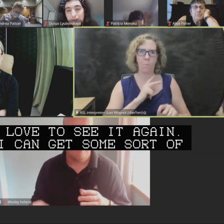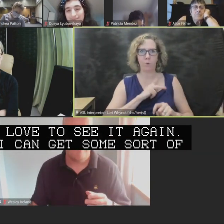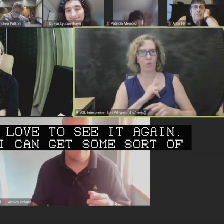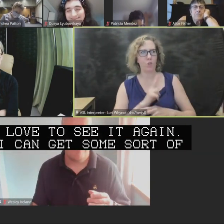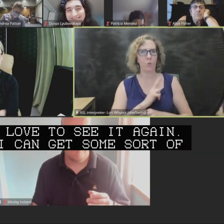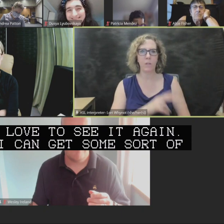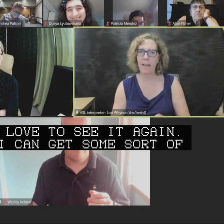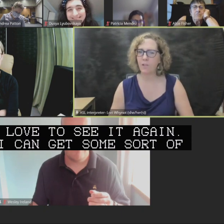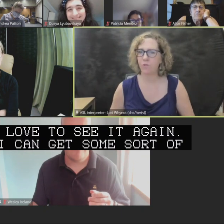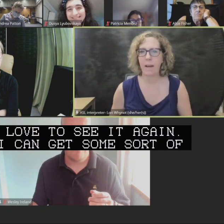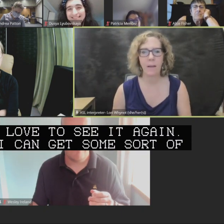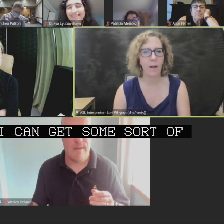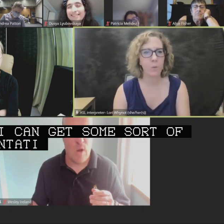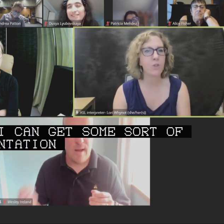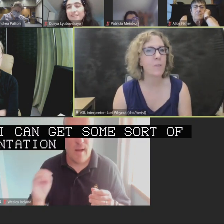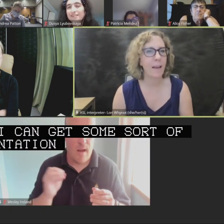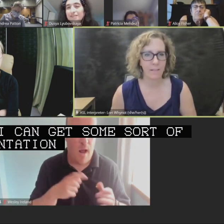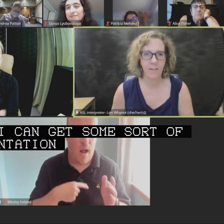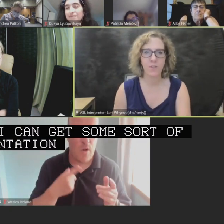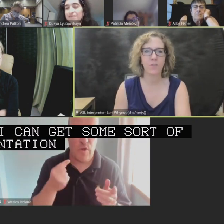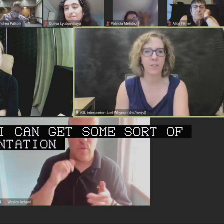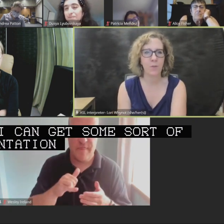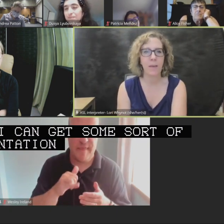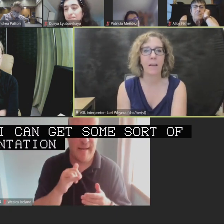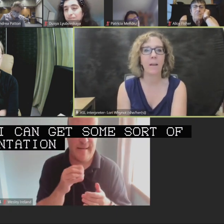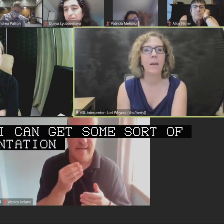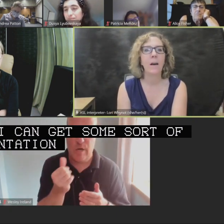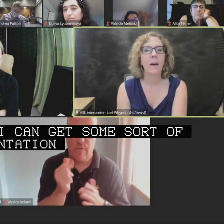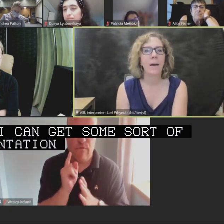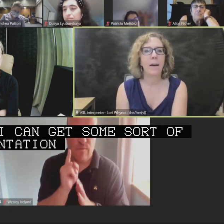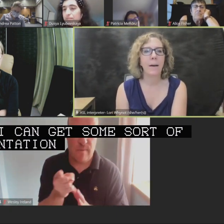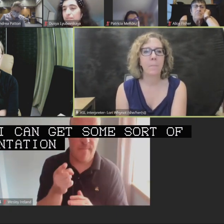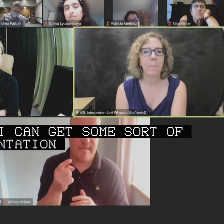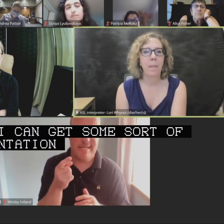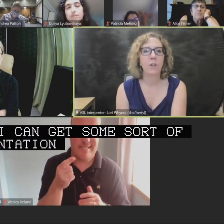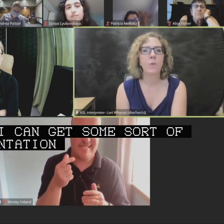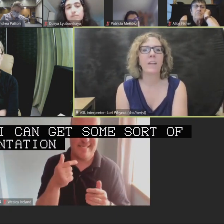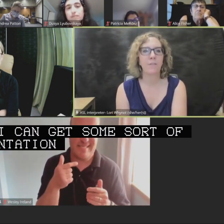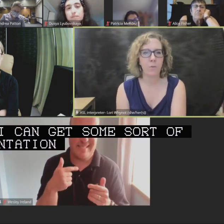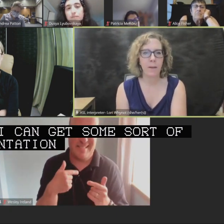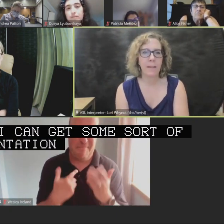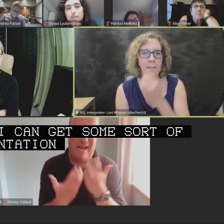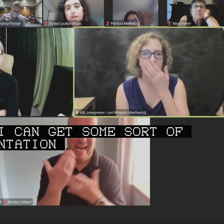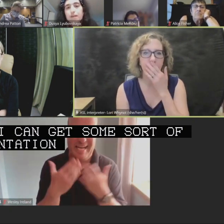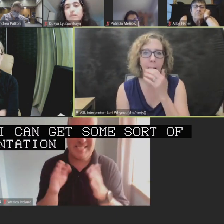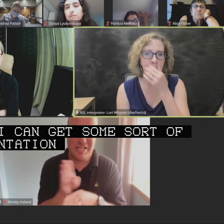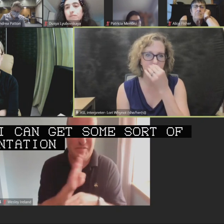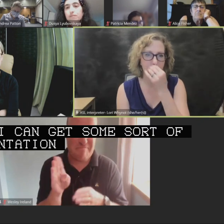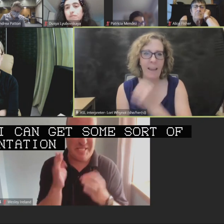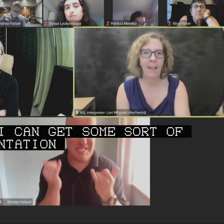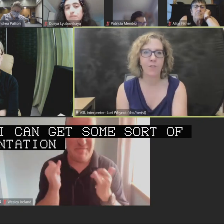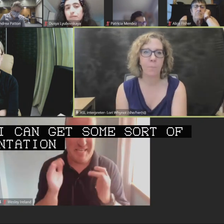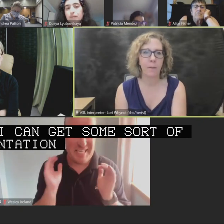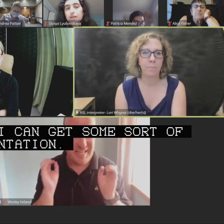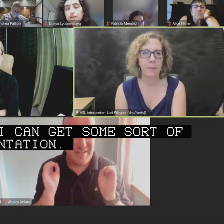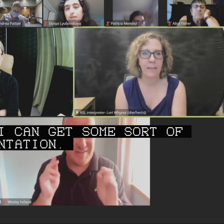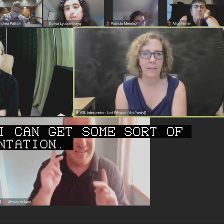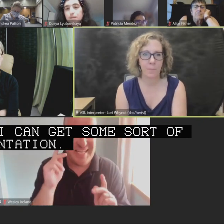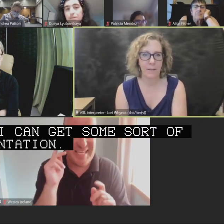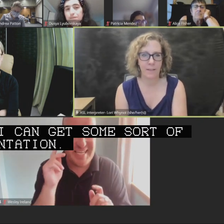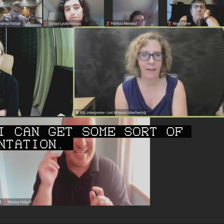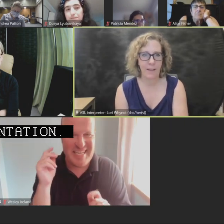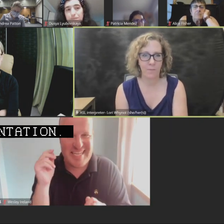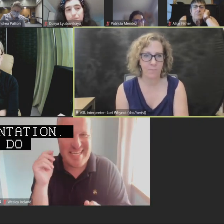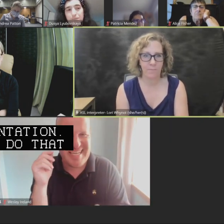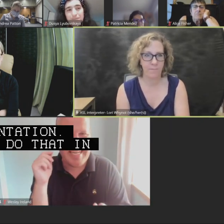use. Yes, great. I will do that. I'll certainly do that. I'll do that in a few minutes. My hands are a bit busy.